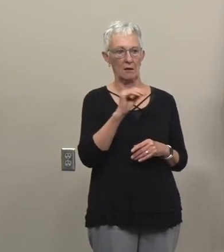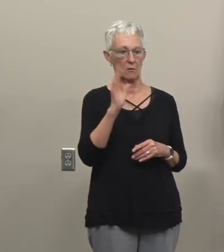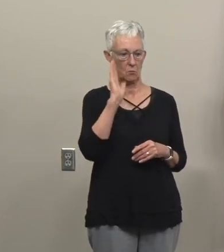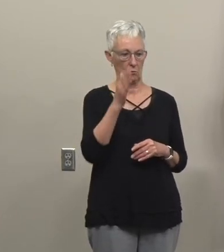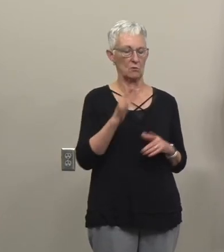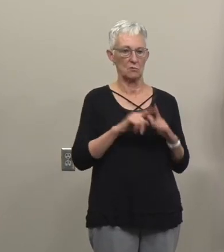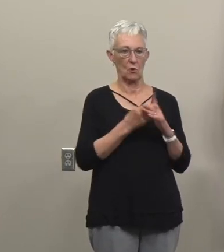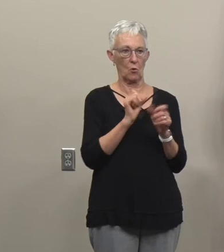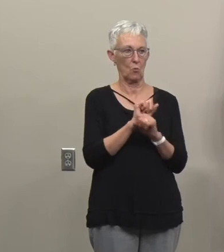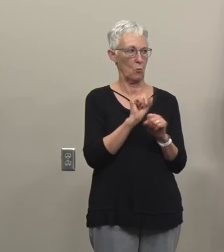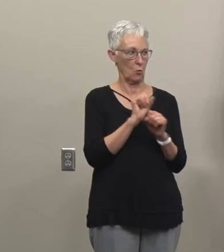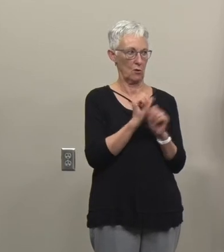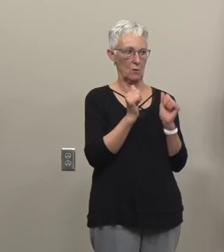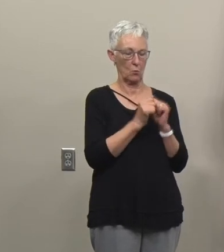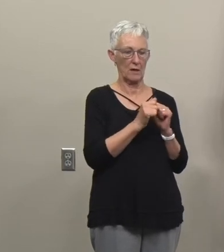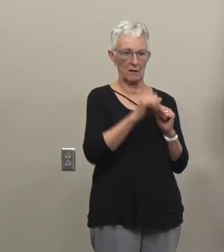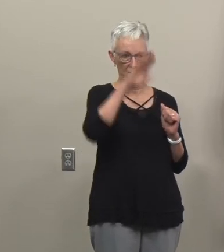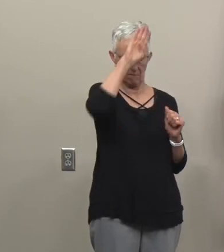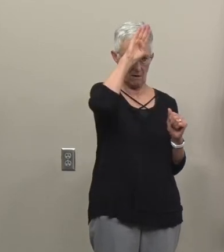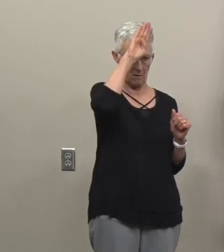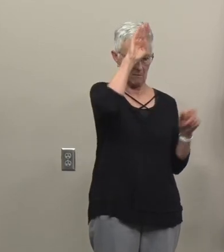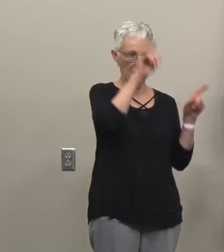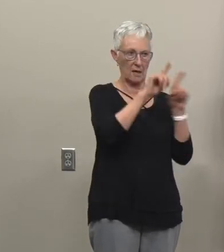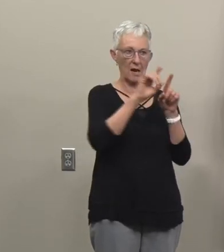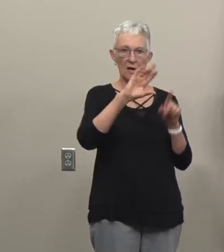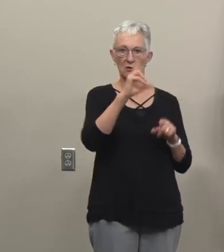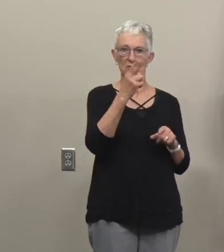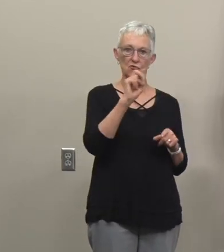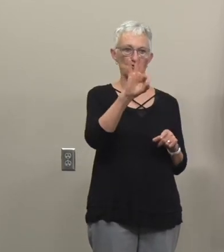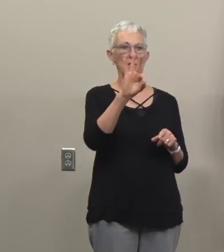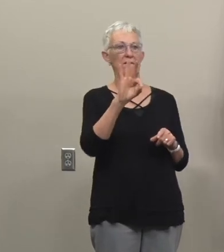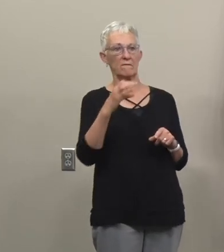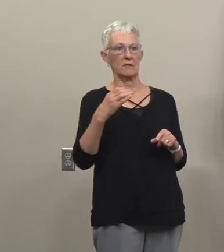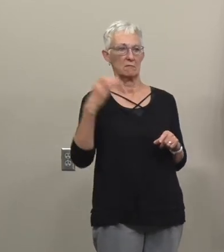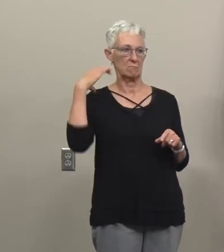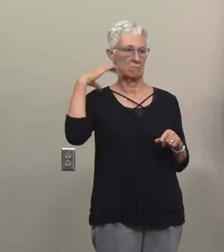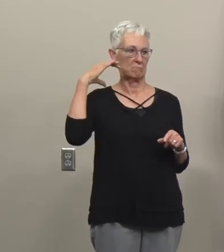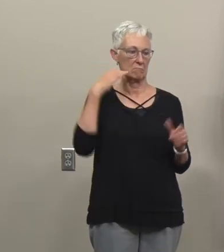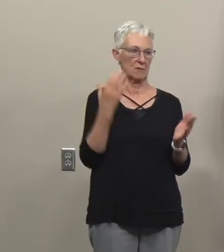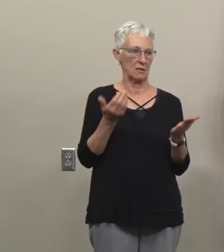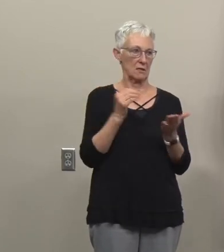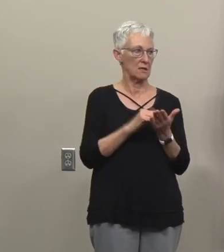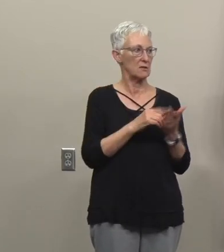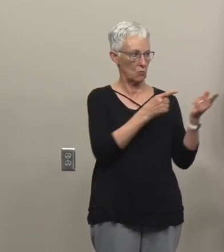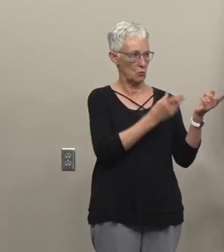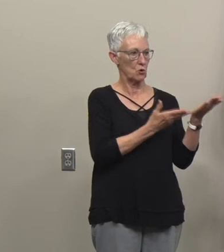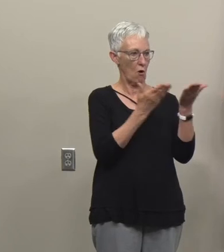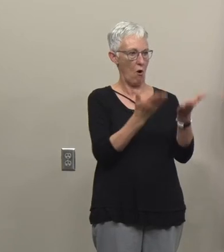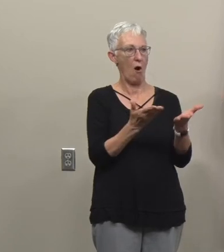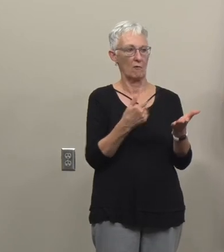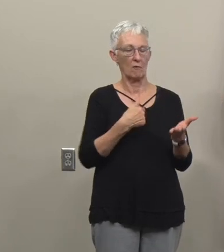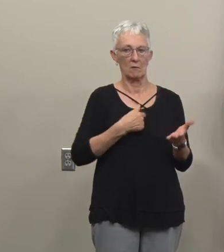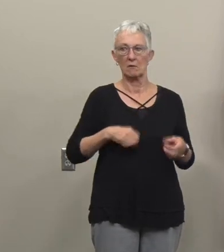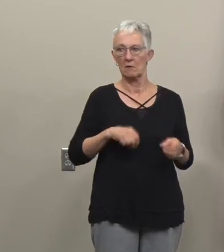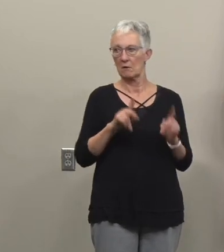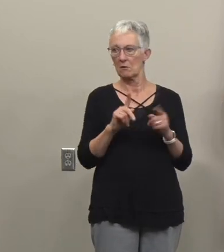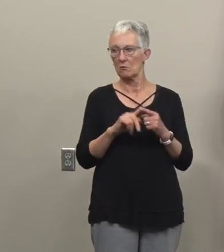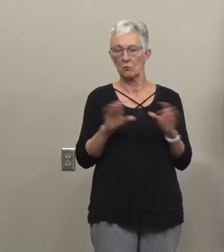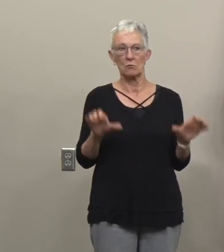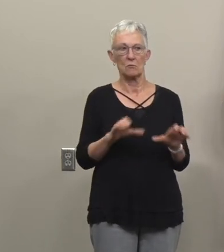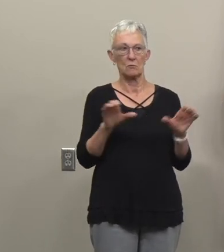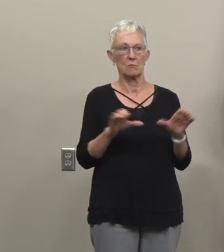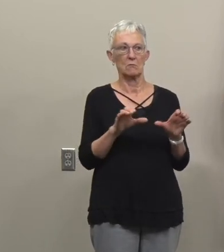so graciously, the mayor offered a chance to come back and just hold the fort for a little while till we have a chance to do a